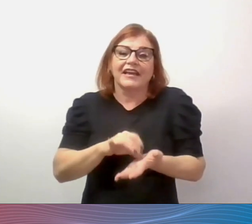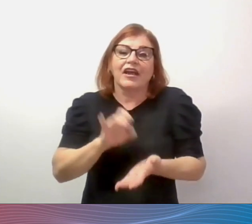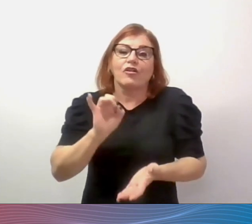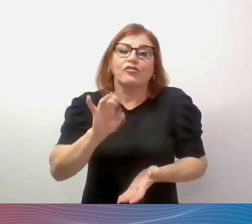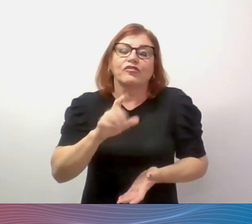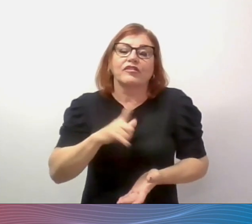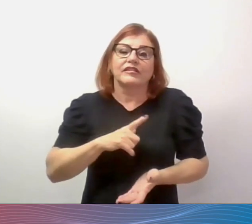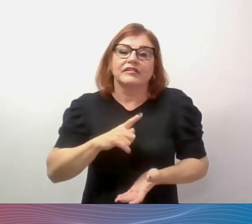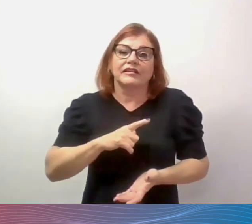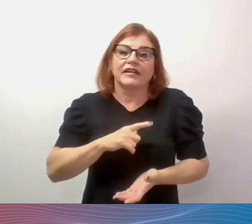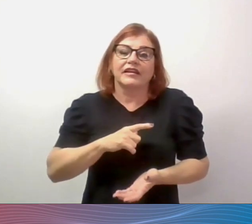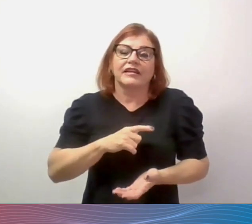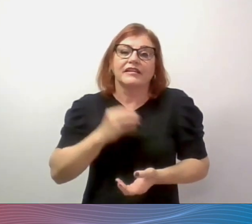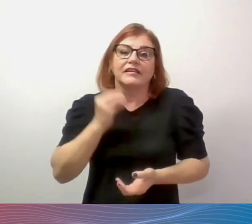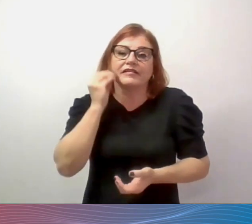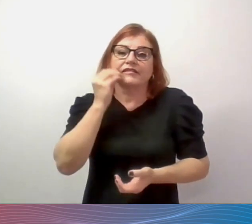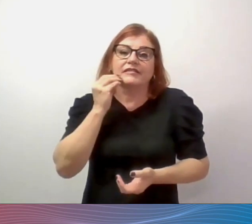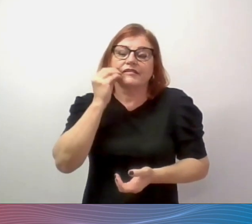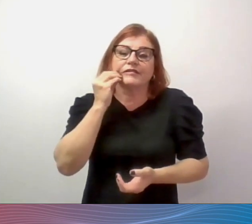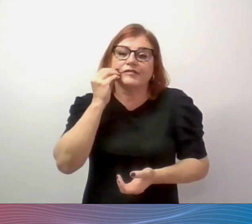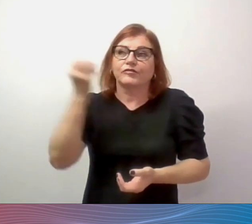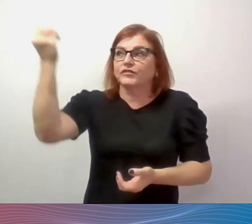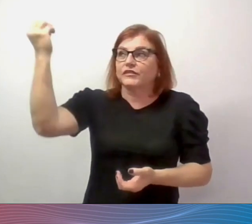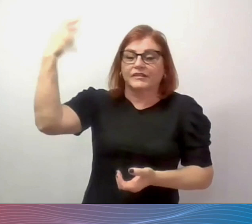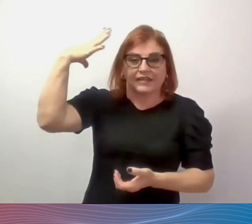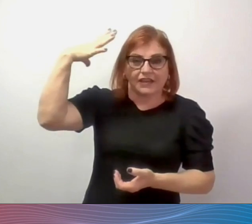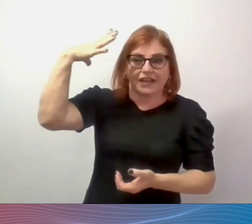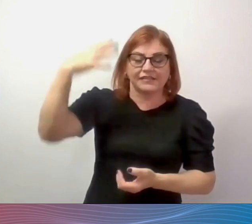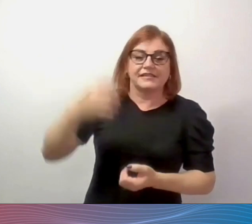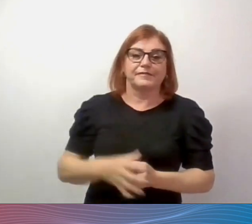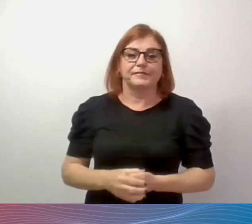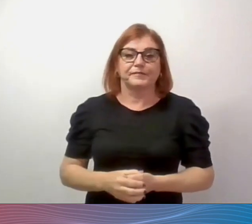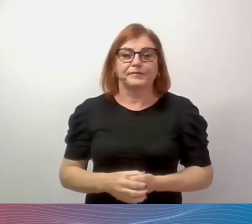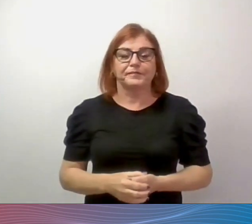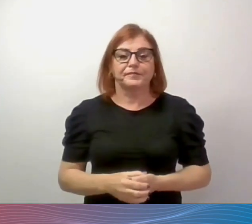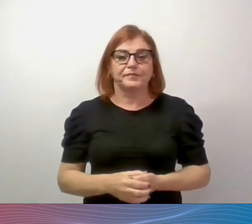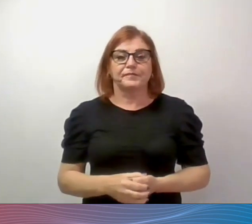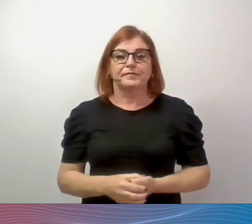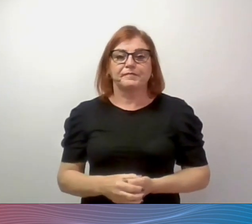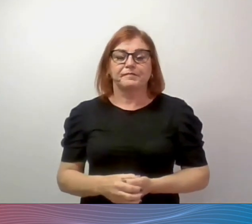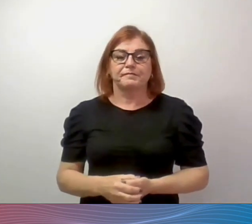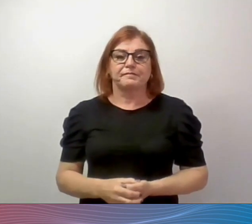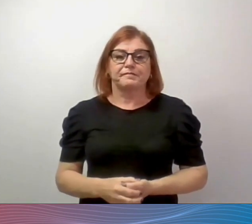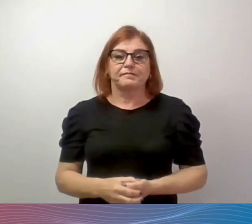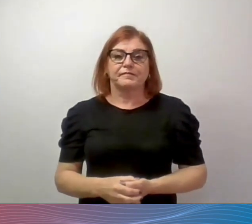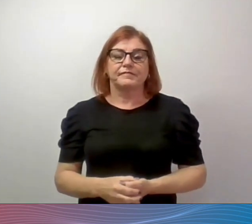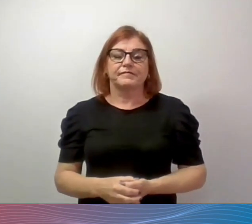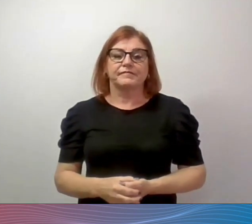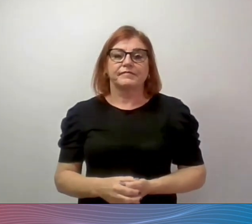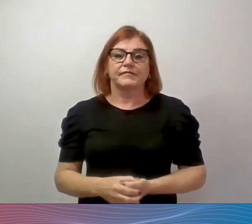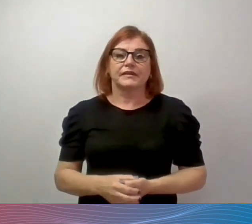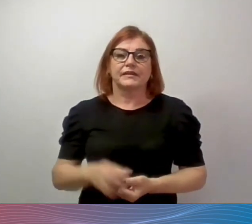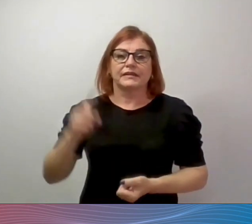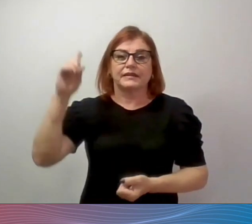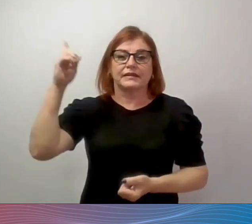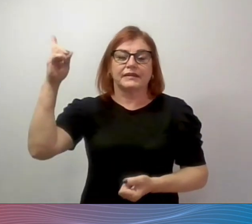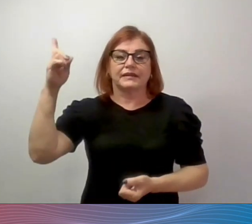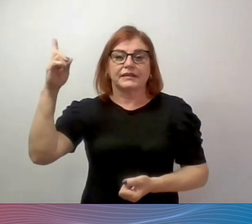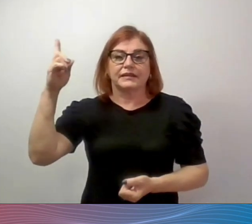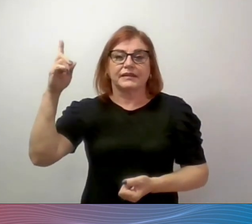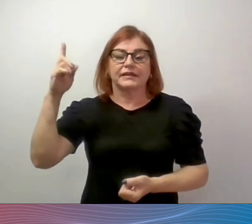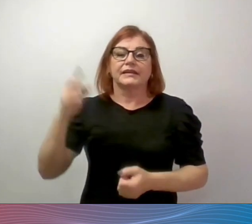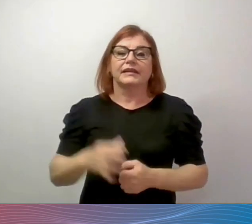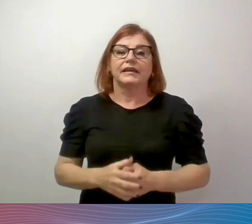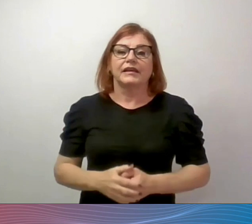really enjoy grace can have such experience. Então Deus, na sua essência, na sua profundidade,